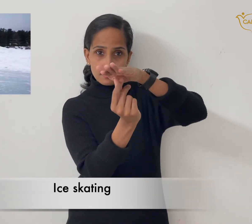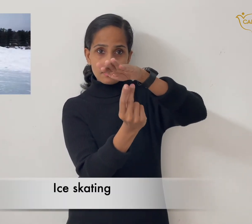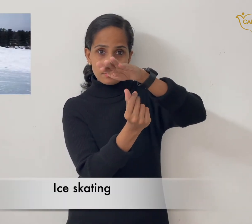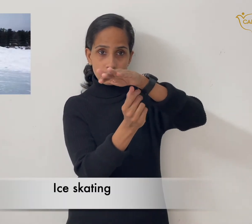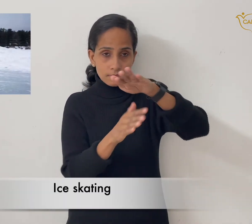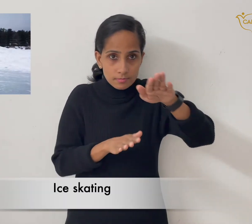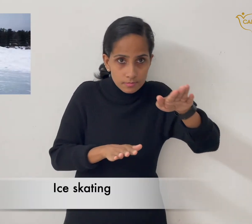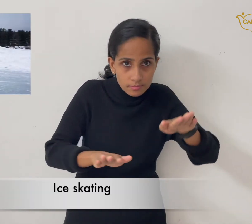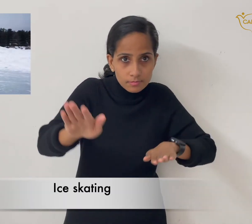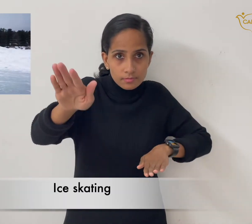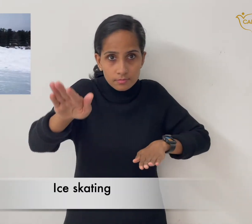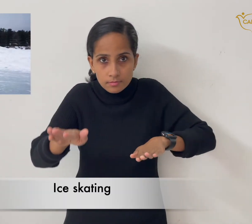Ice skating.